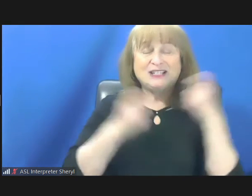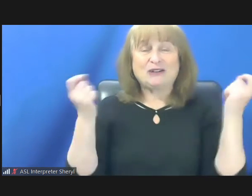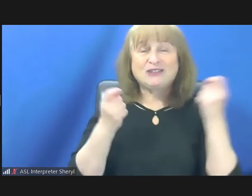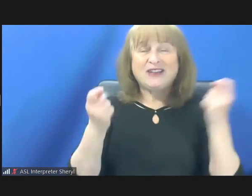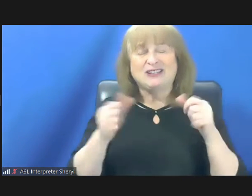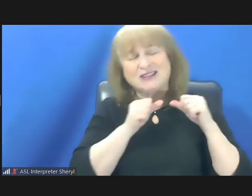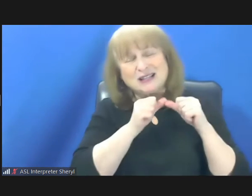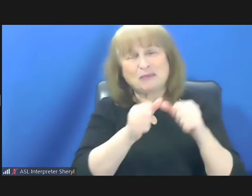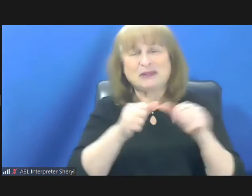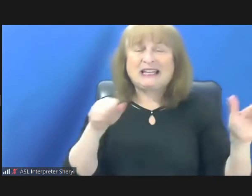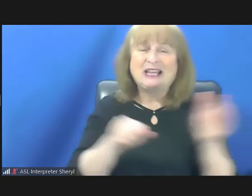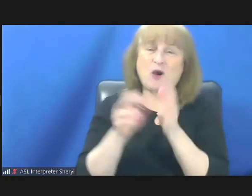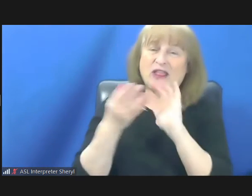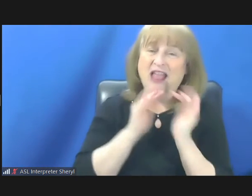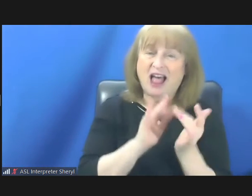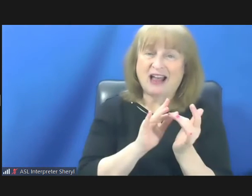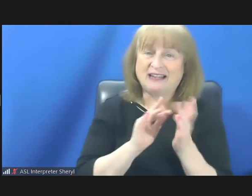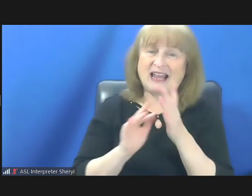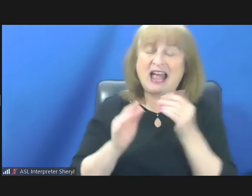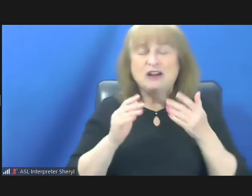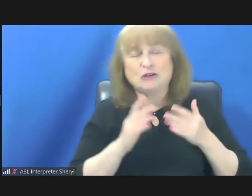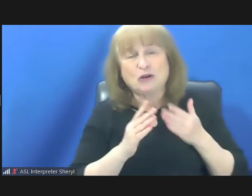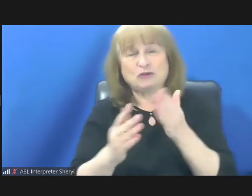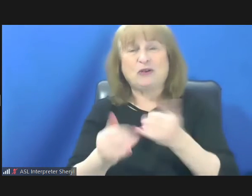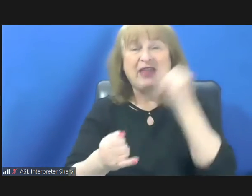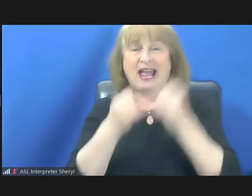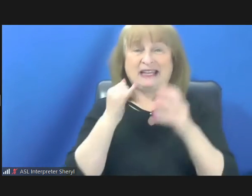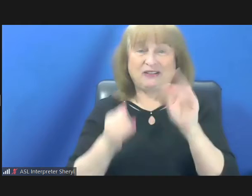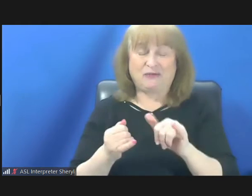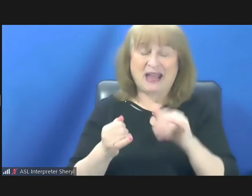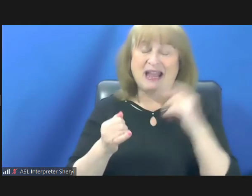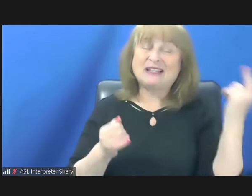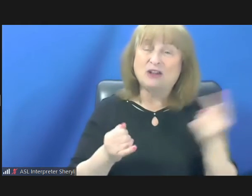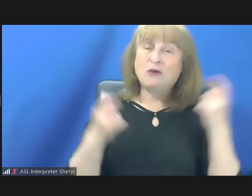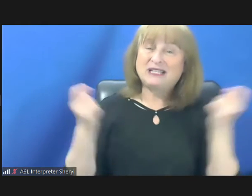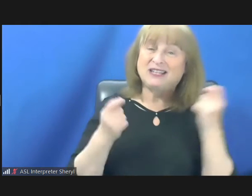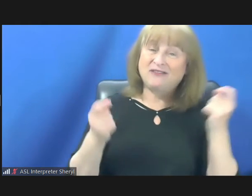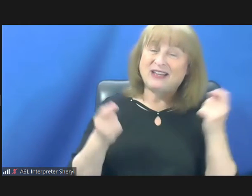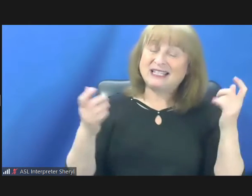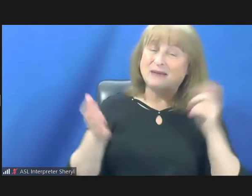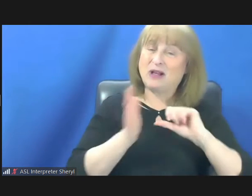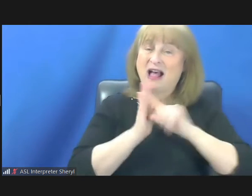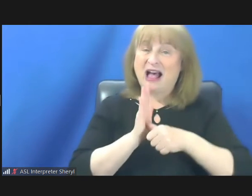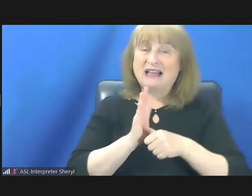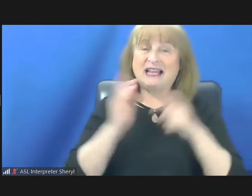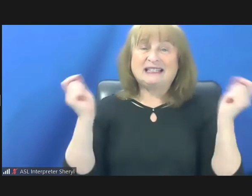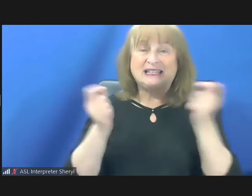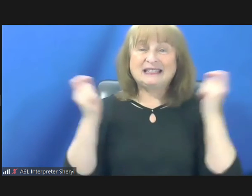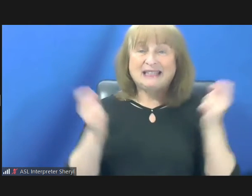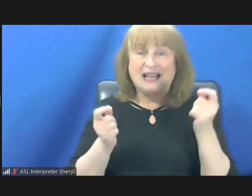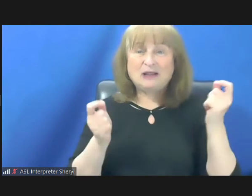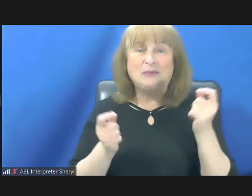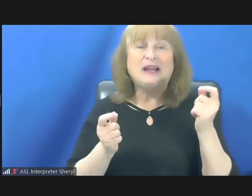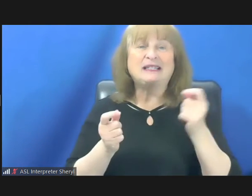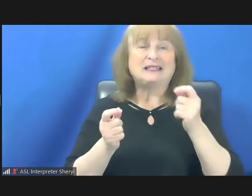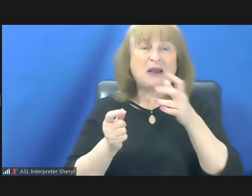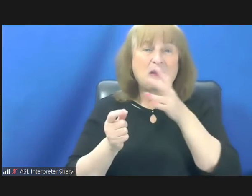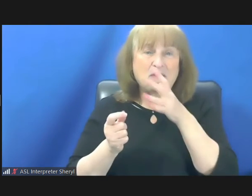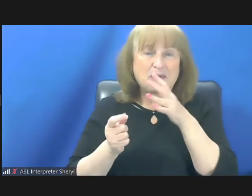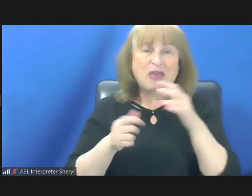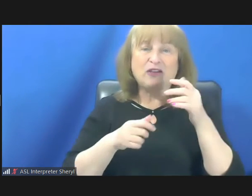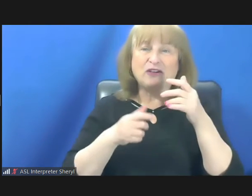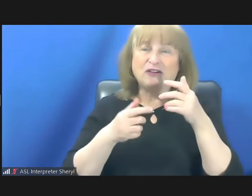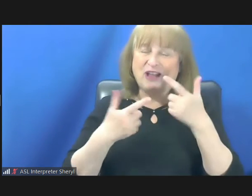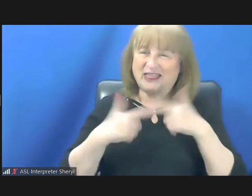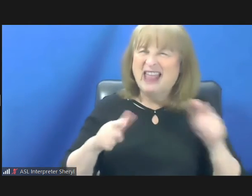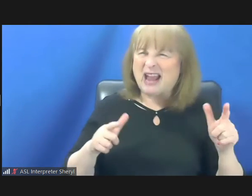runs through the end of May. As always, the festival highlights and celebrates the confluence of cinematic and mother languages.